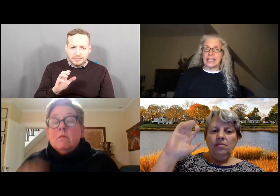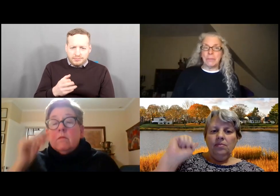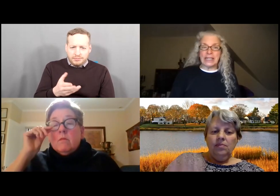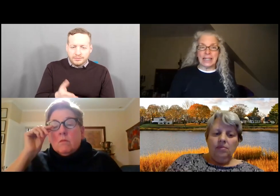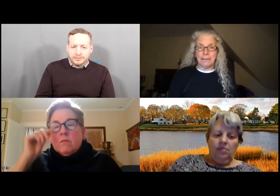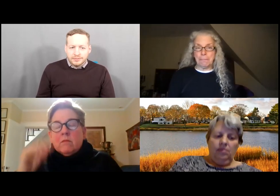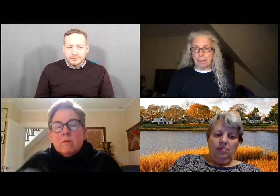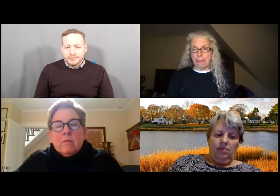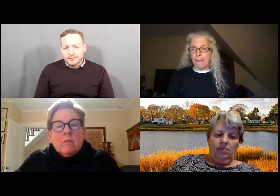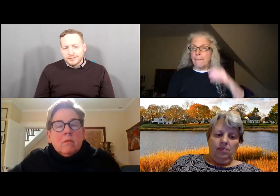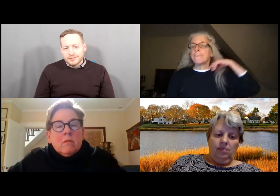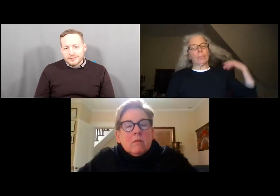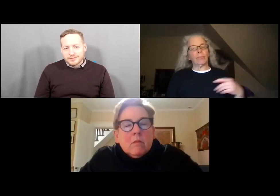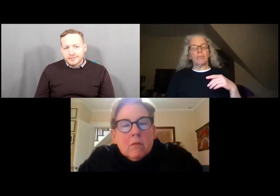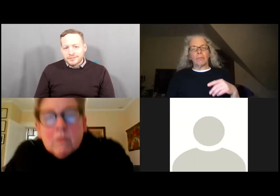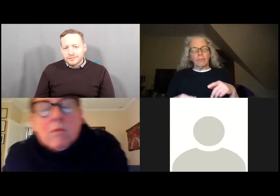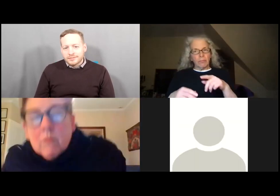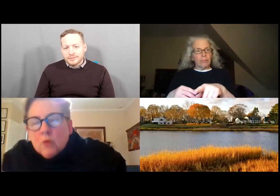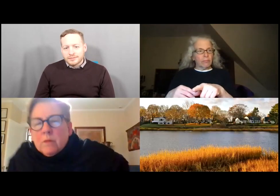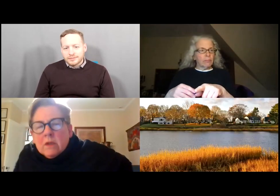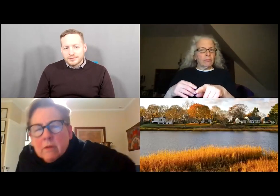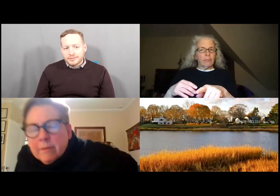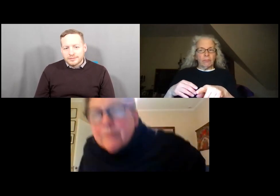Yes, I see Betsy.